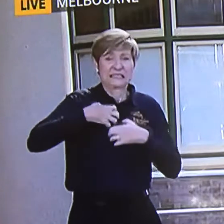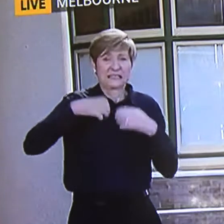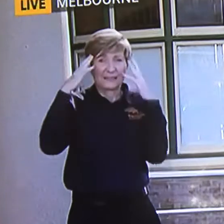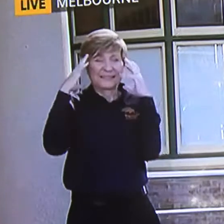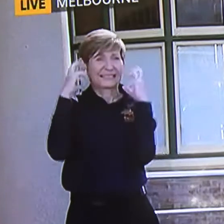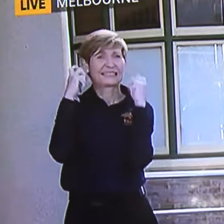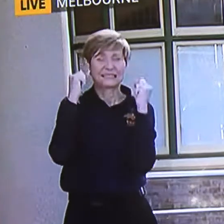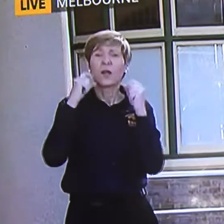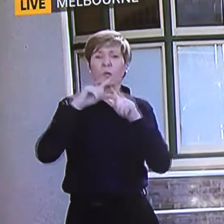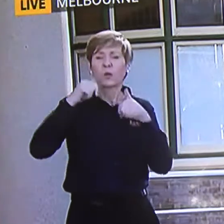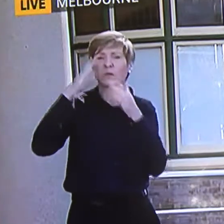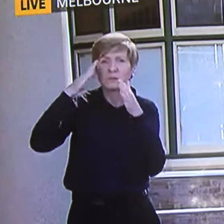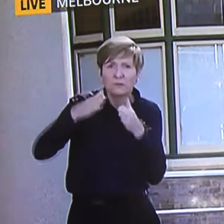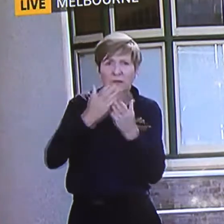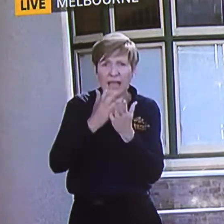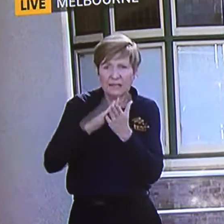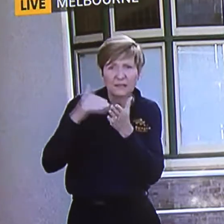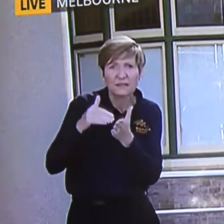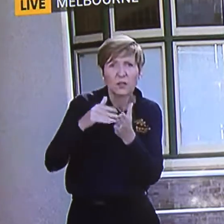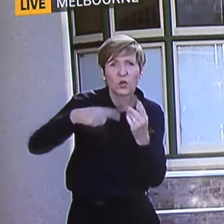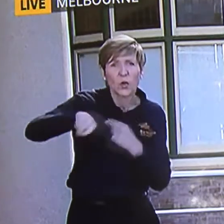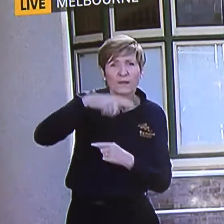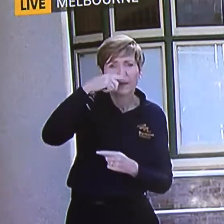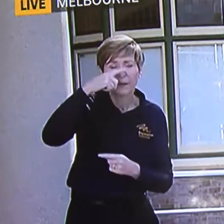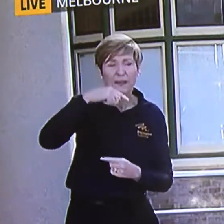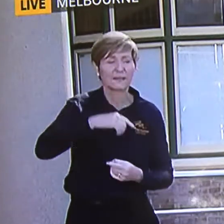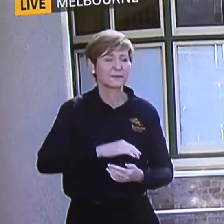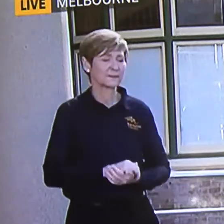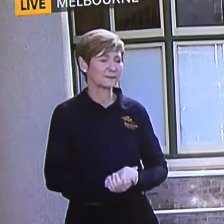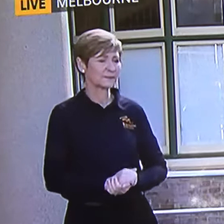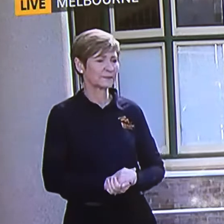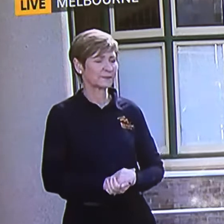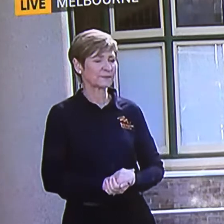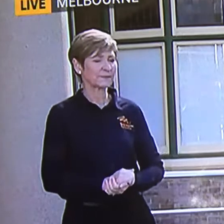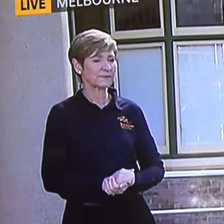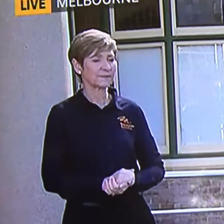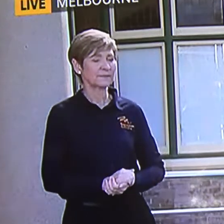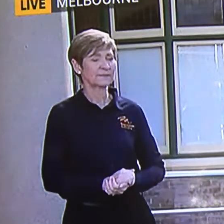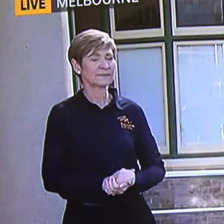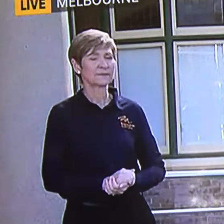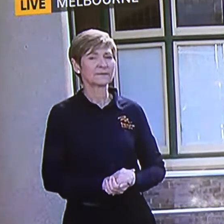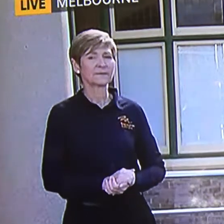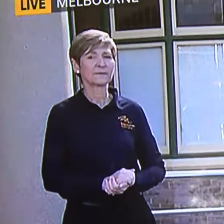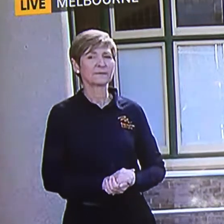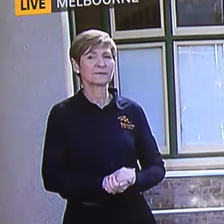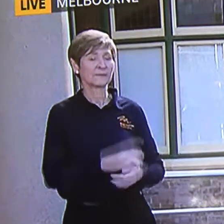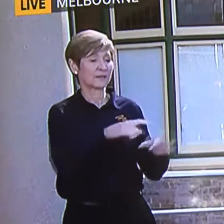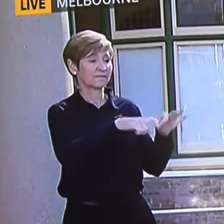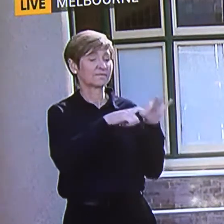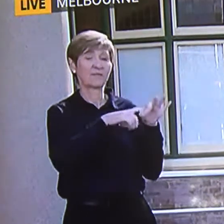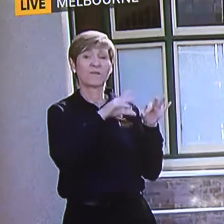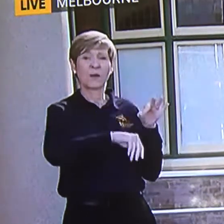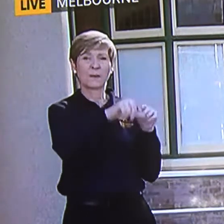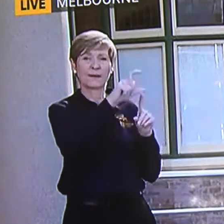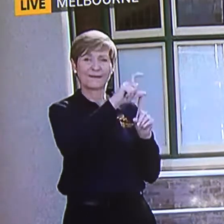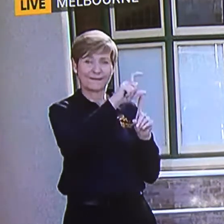Could I just ask a quick follow-up? The Federal government has tried many hotels who